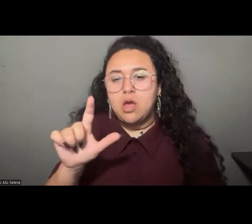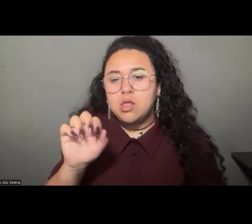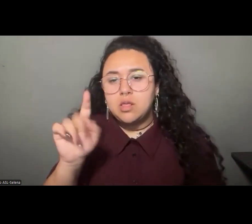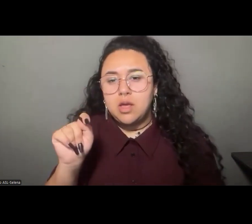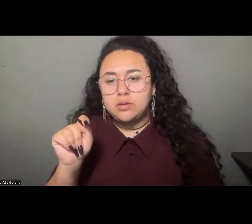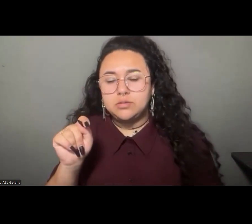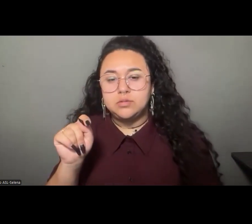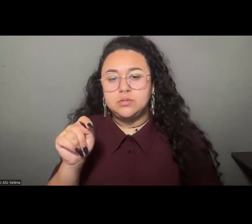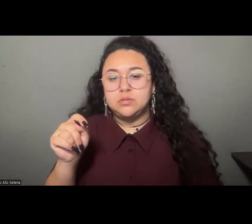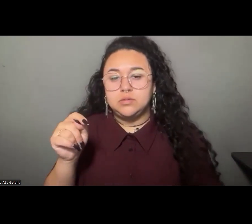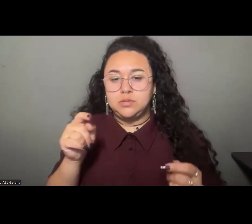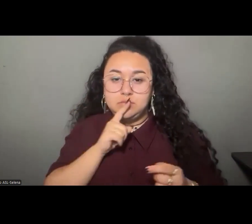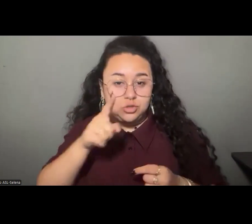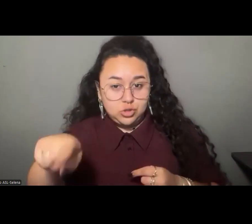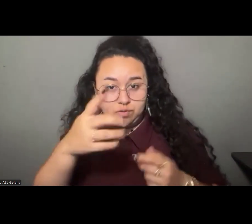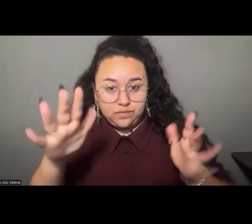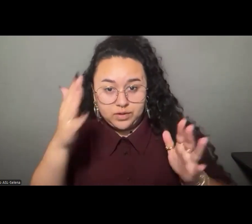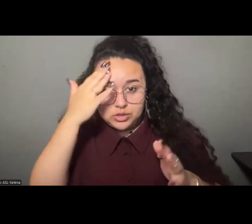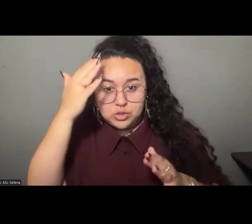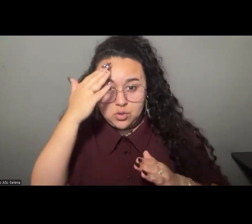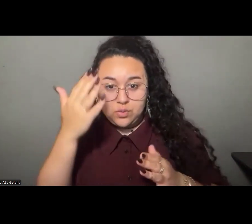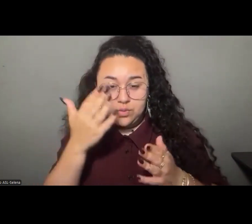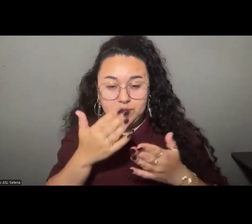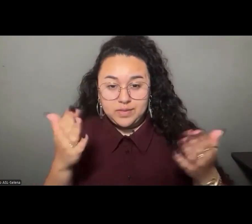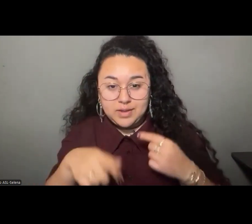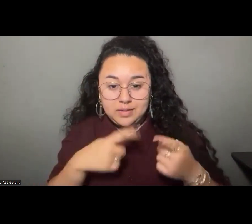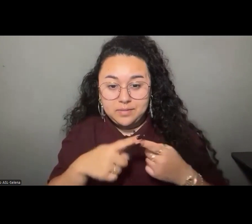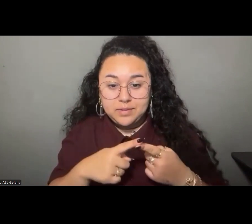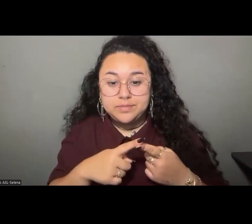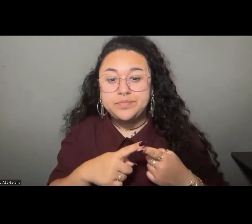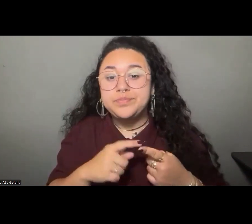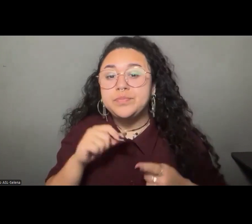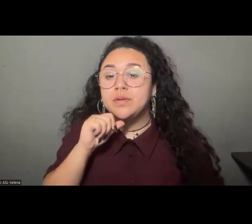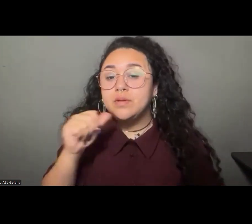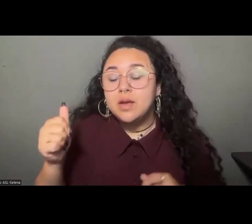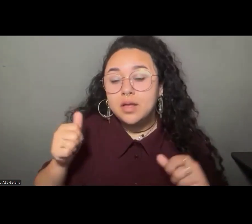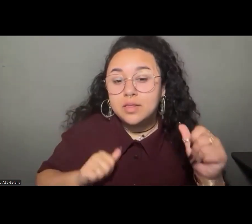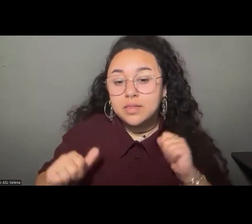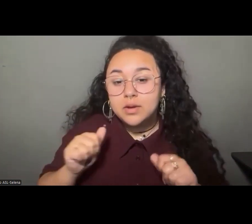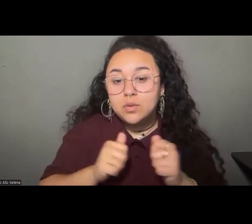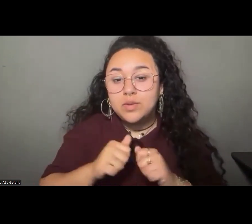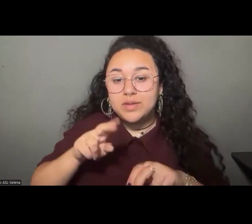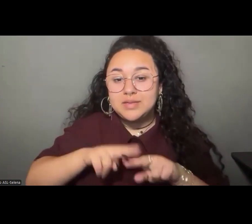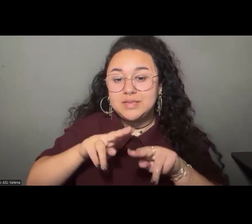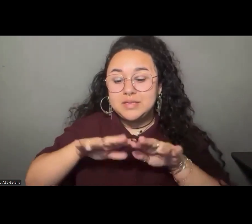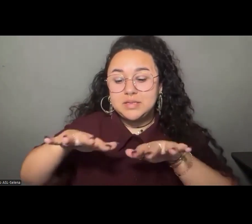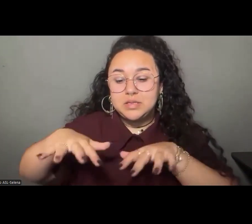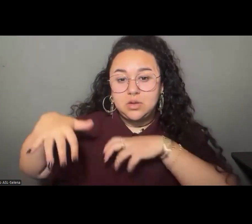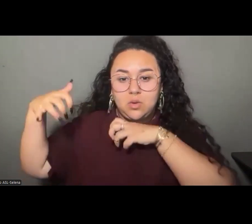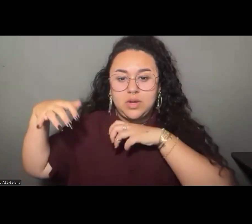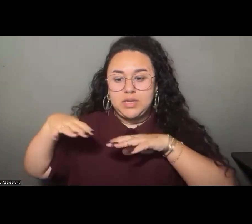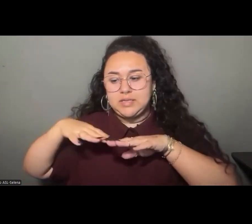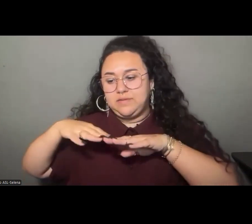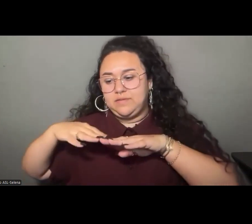as many of you may know, the thing about, so it's like, it's not a theater with like seats that go up. It's like flat seating and then